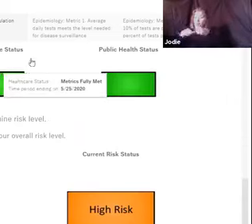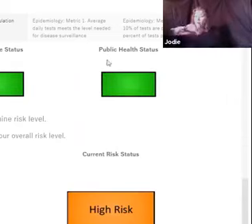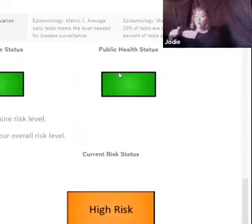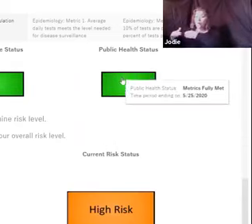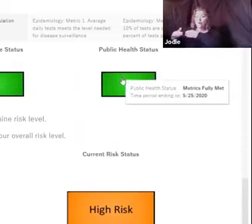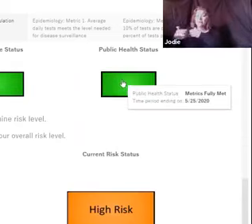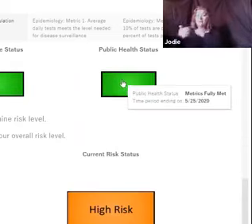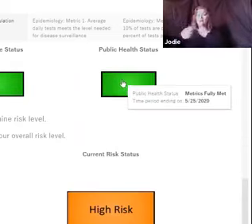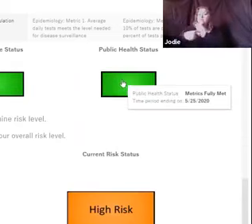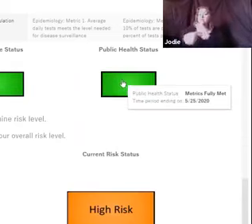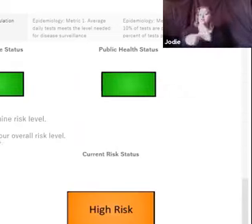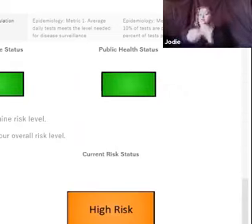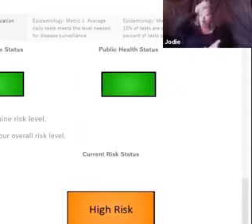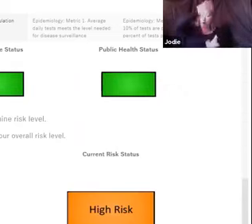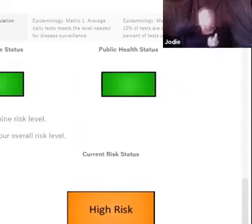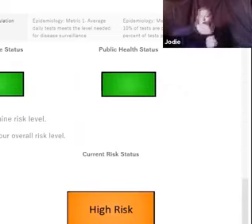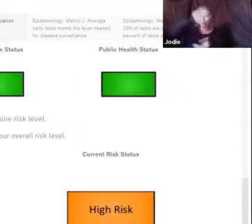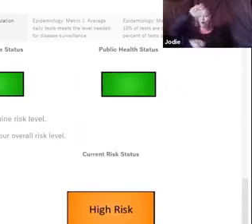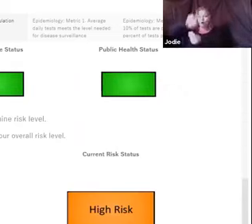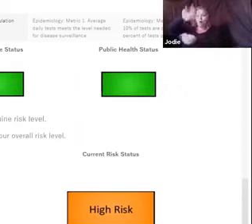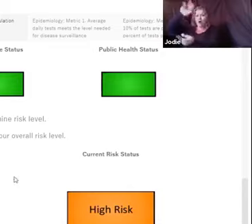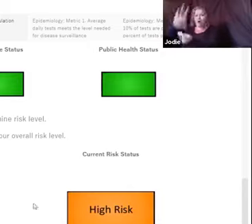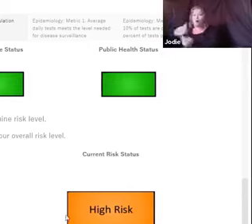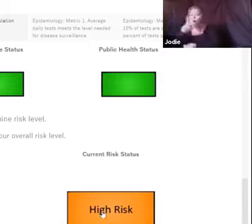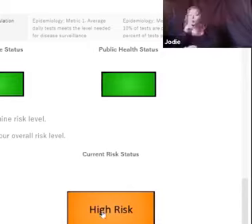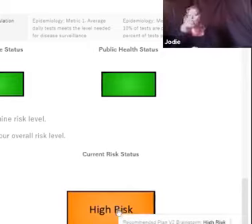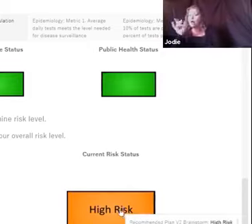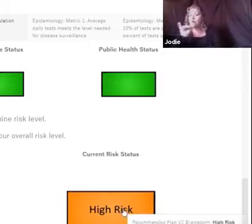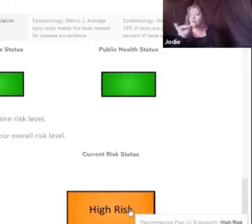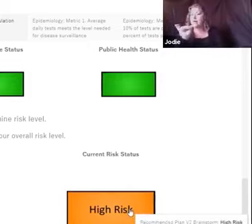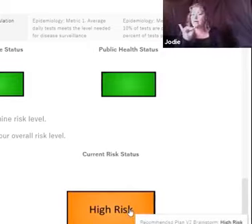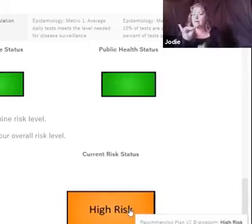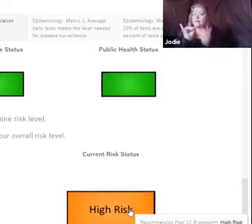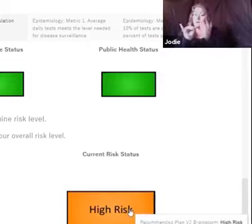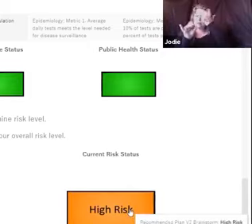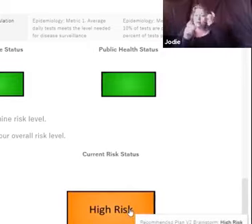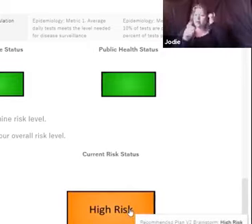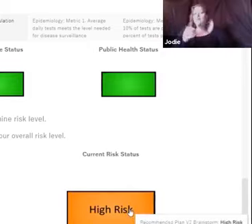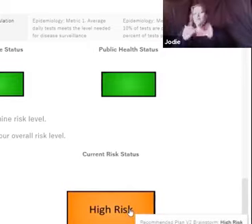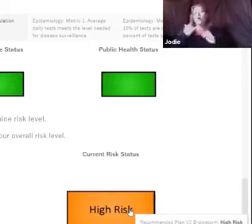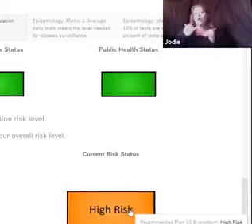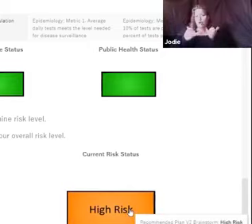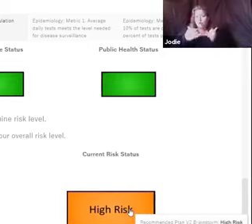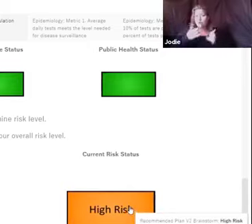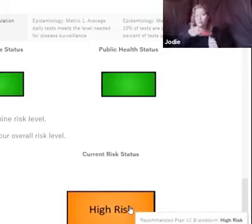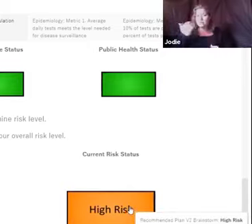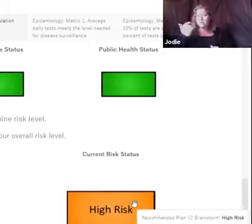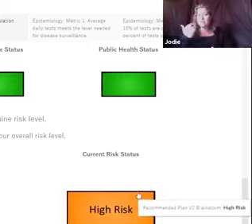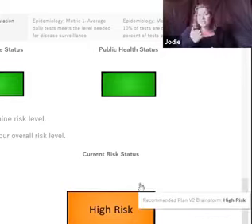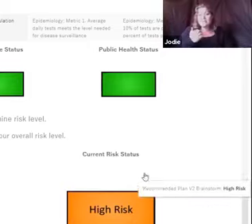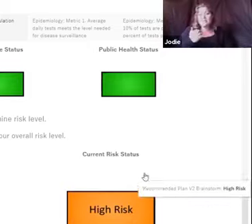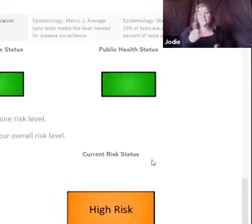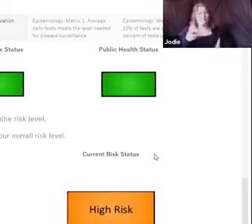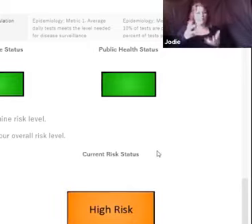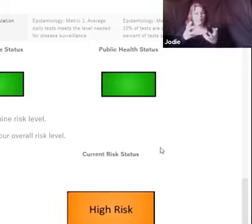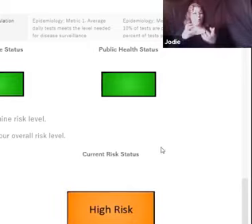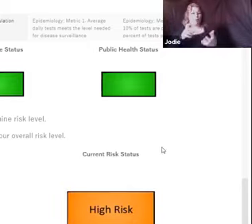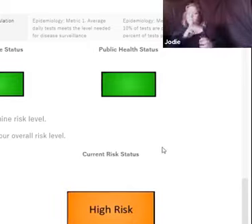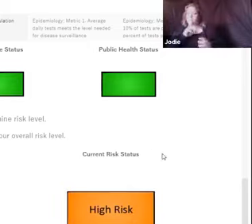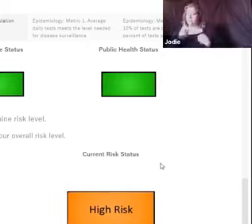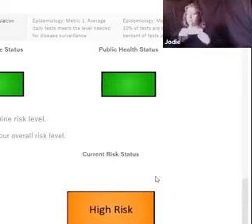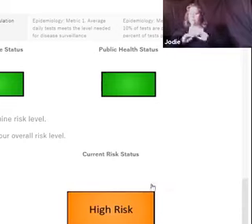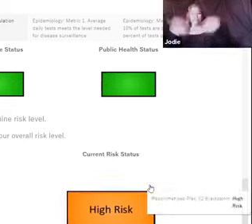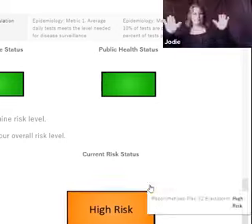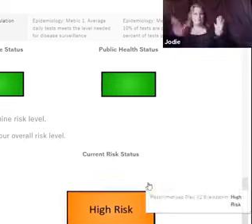epidemiology, healthcare, and public health, to identify where our current risk is. And we want to be really transparent so